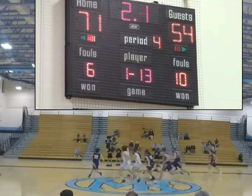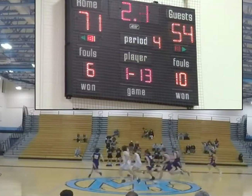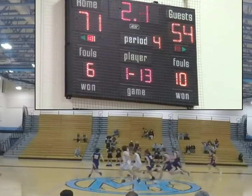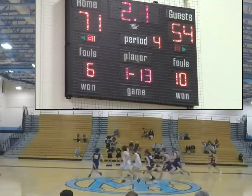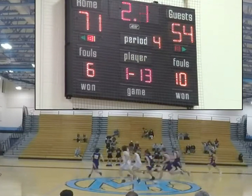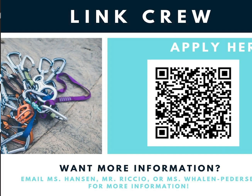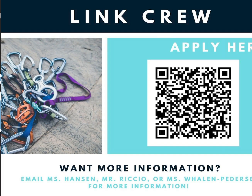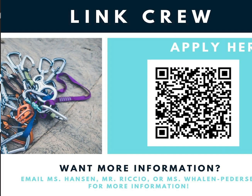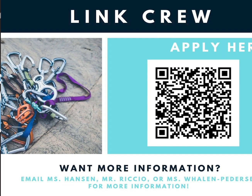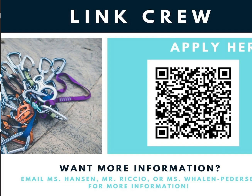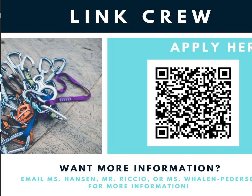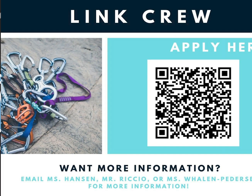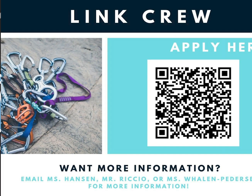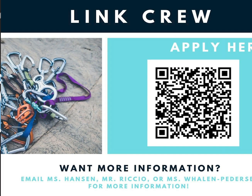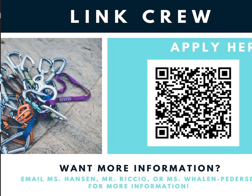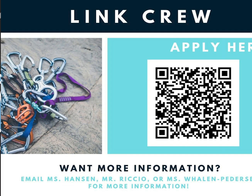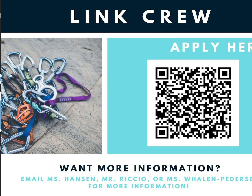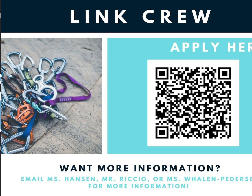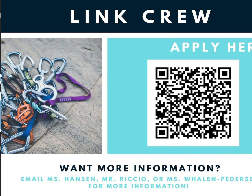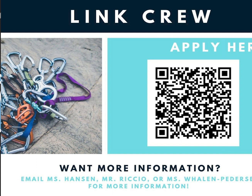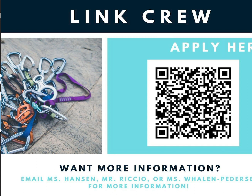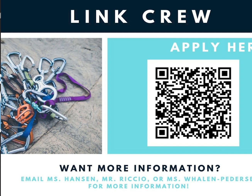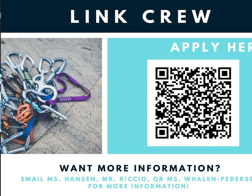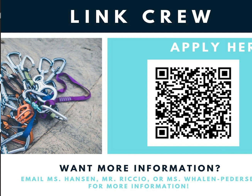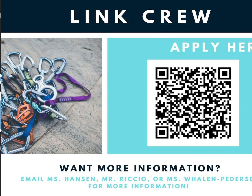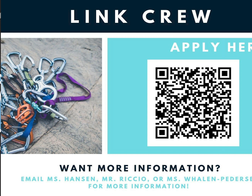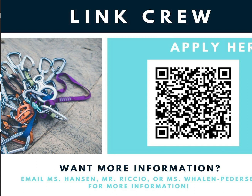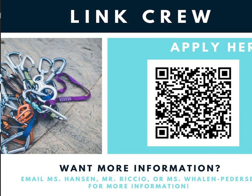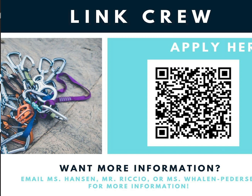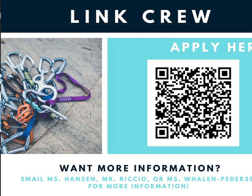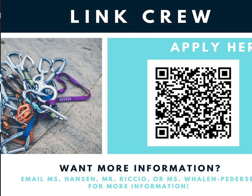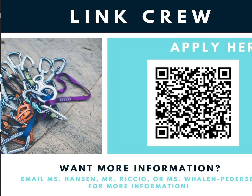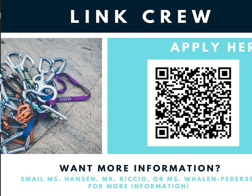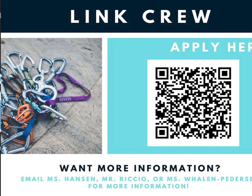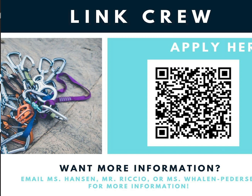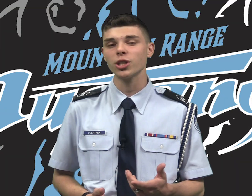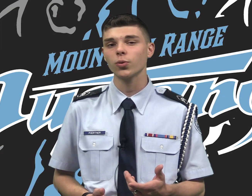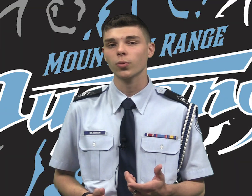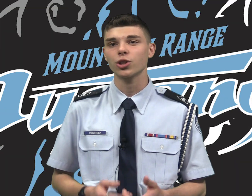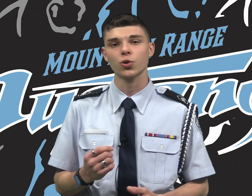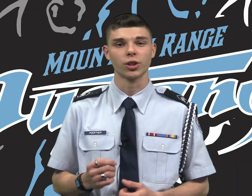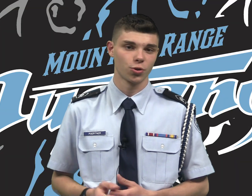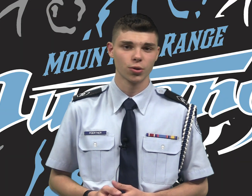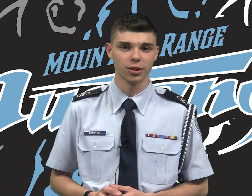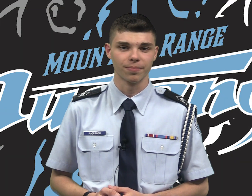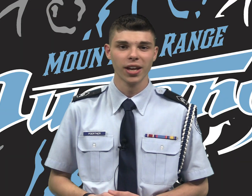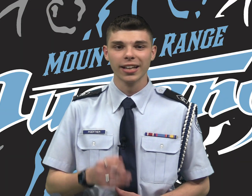compete. Attention, sophomores and juniors. Link Crew is now accepting applications for the 2021-22 school year. Link